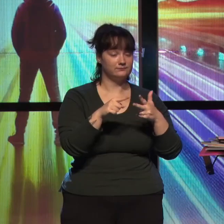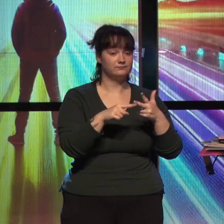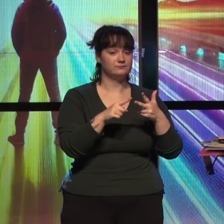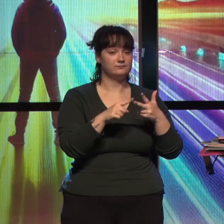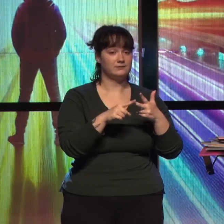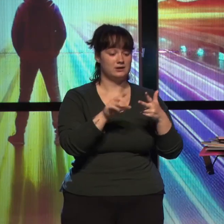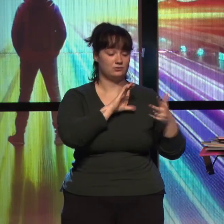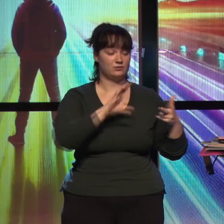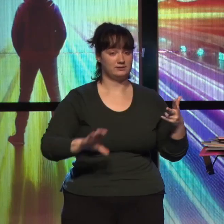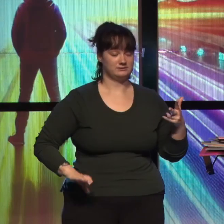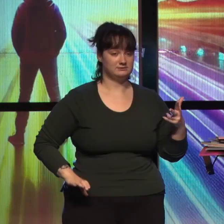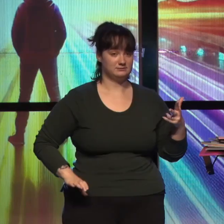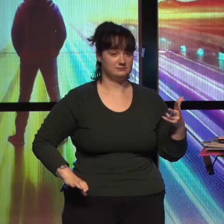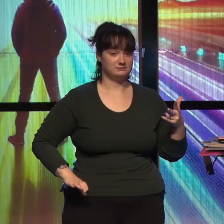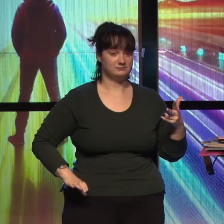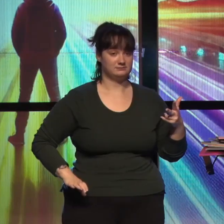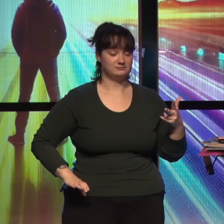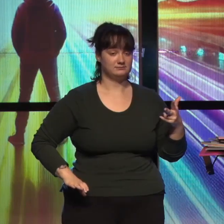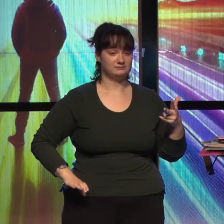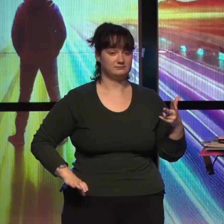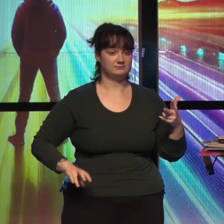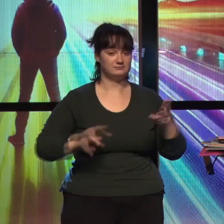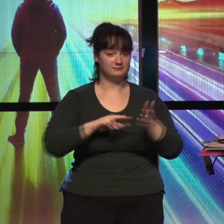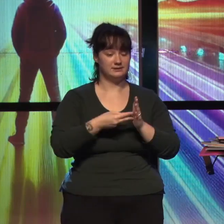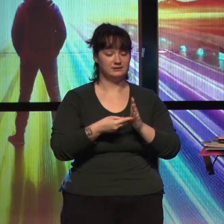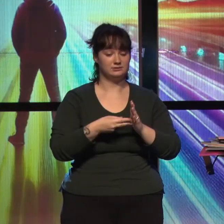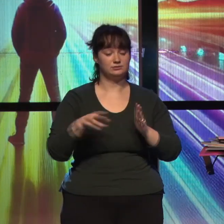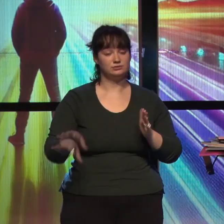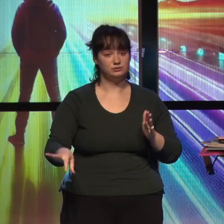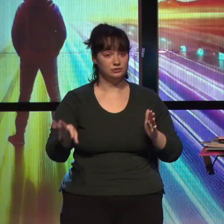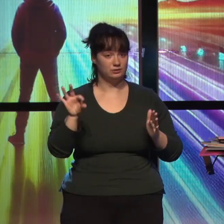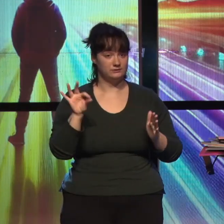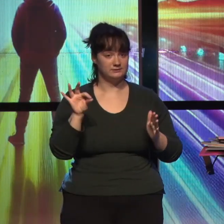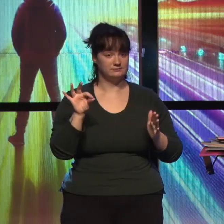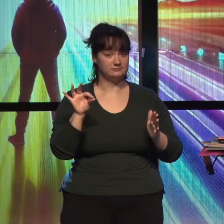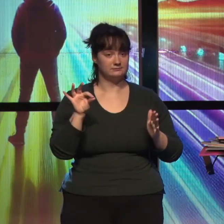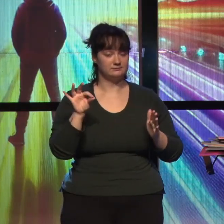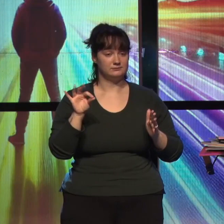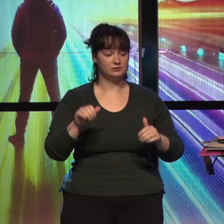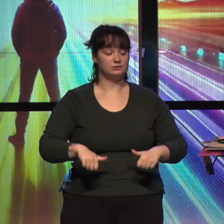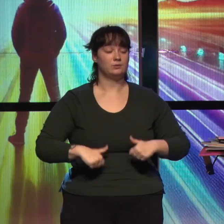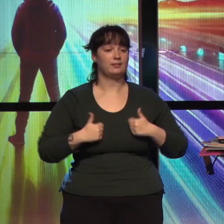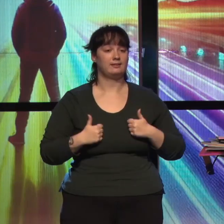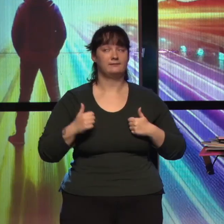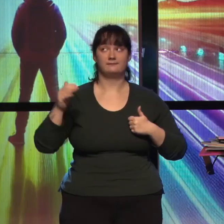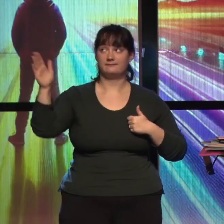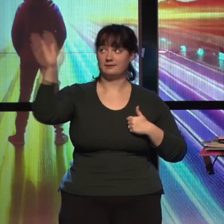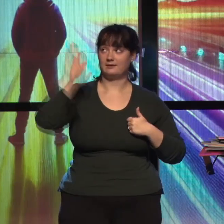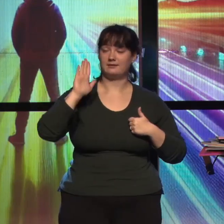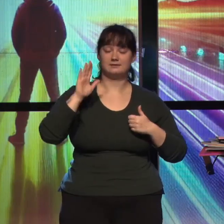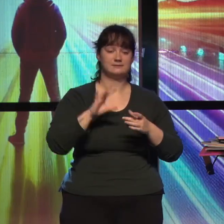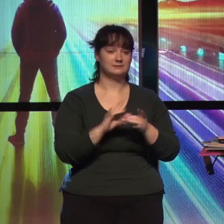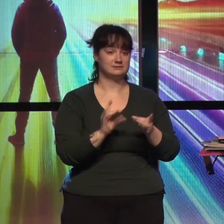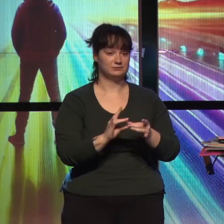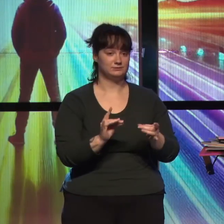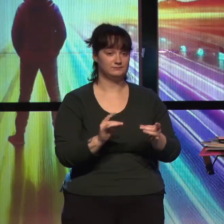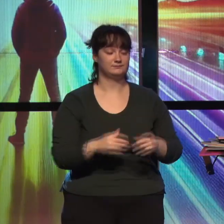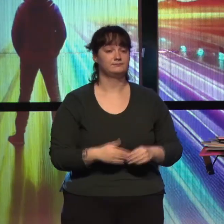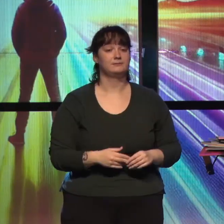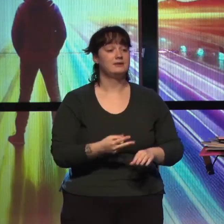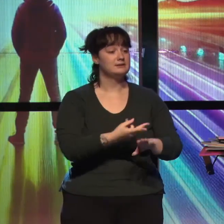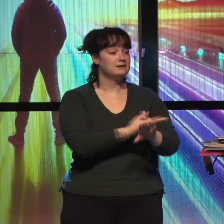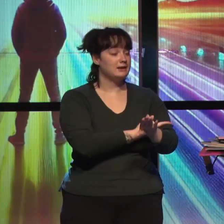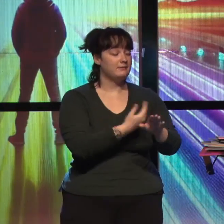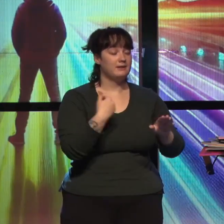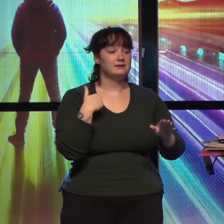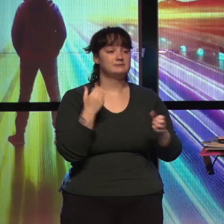And Christ, meaning chosen to embody the fullness of God for us to see. This is what God is like. And this Lamb has many